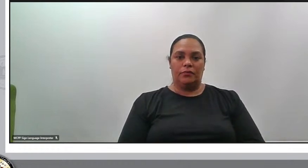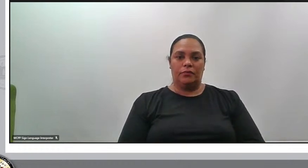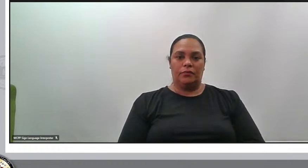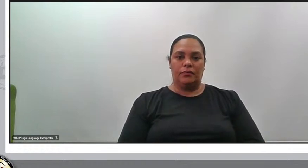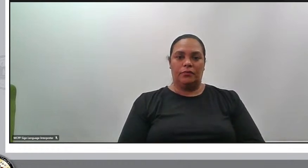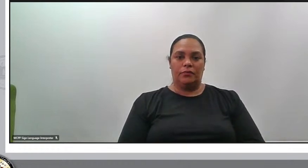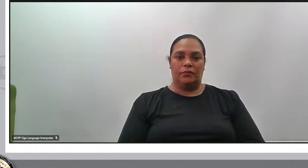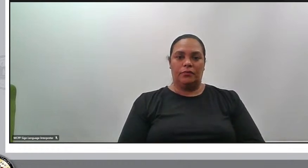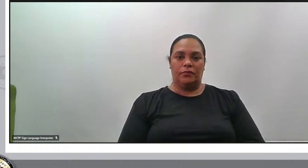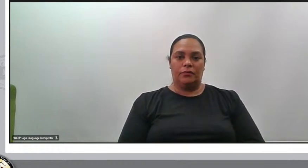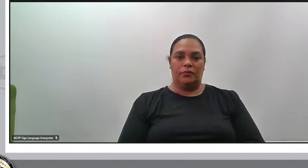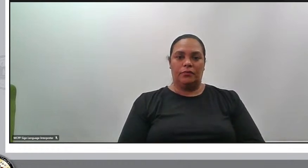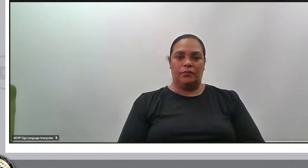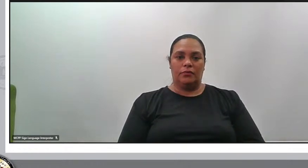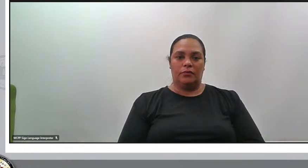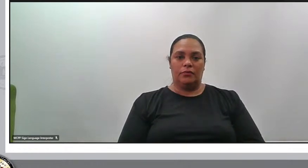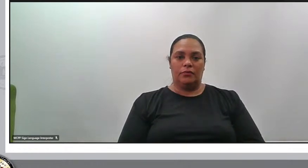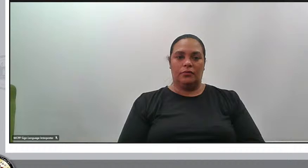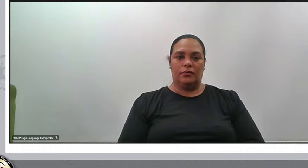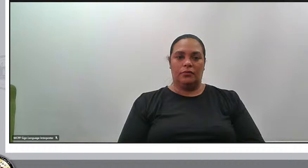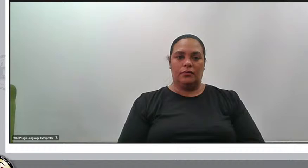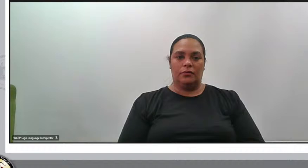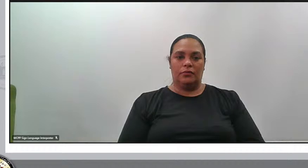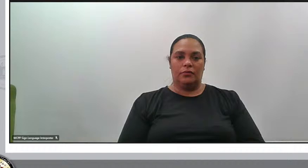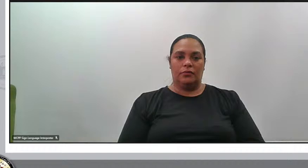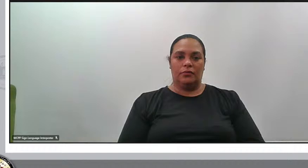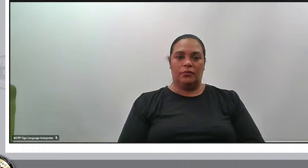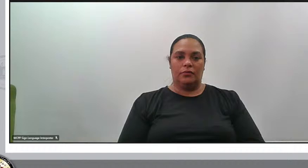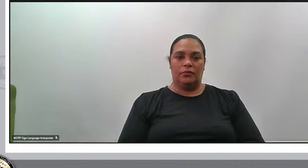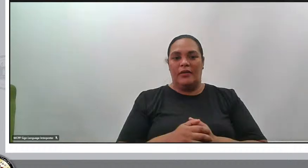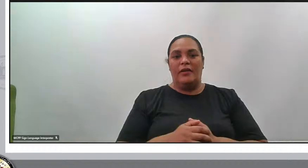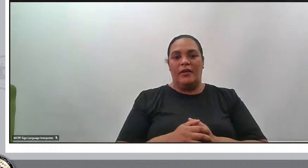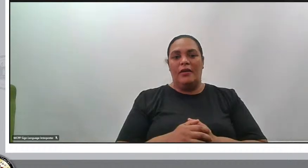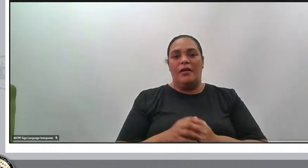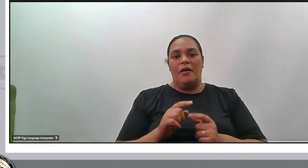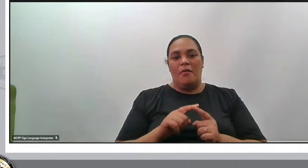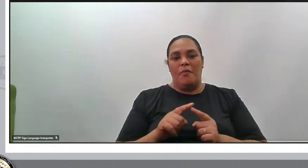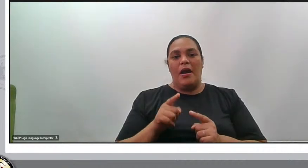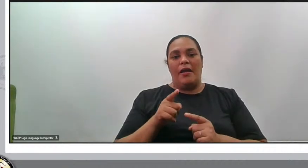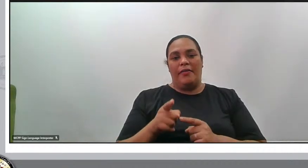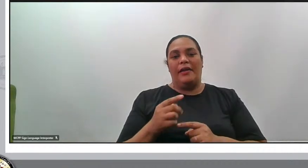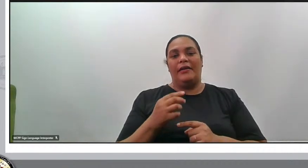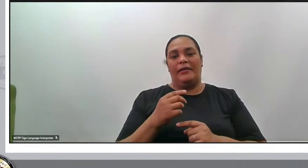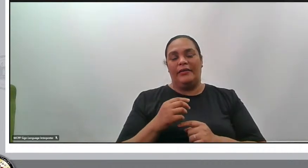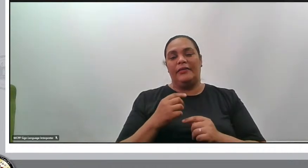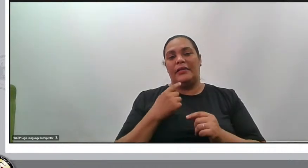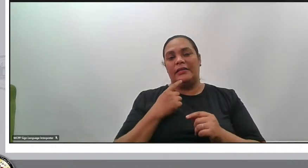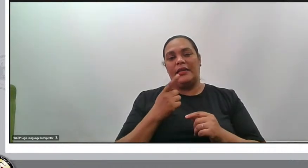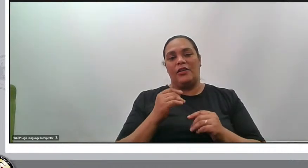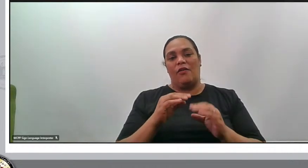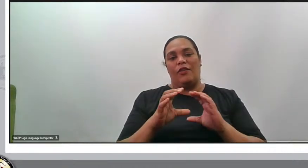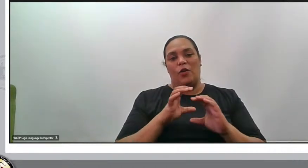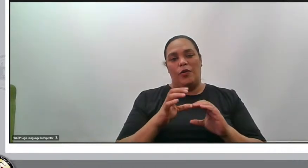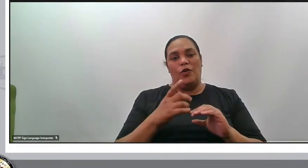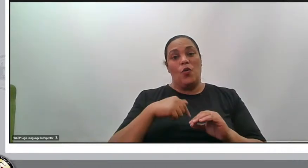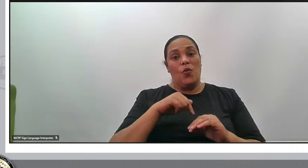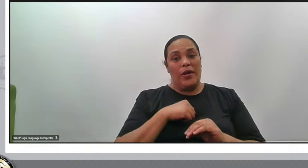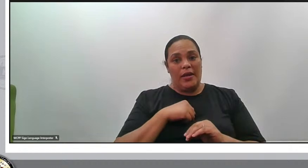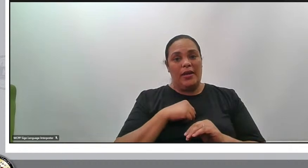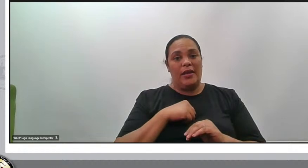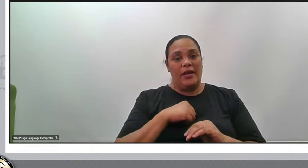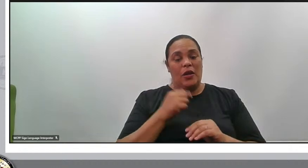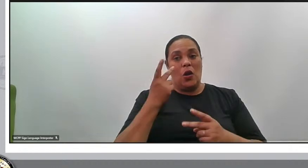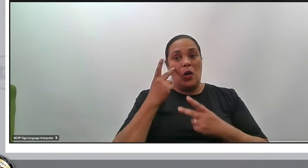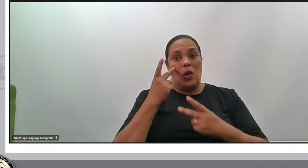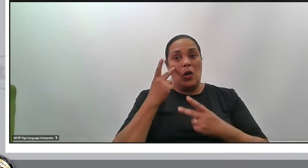Thank you very much, Madam Chair. As we spoke about earlier with regards to communication, we are